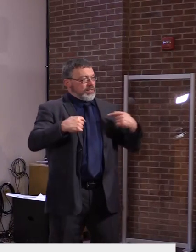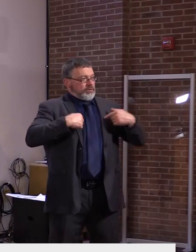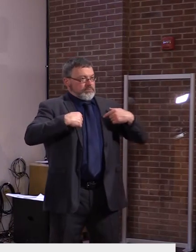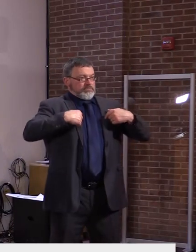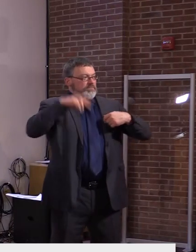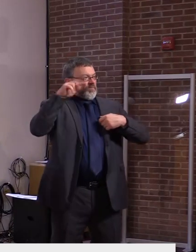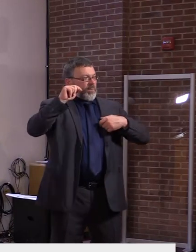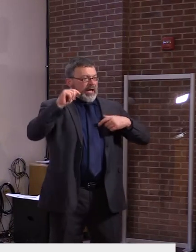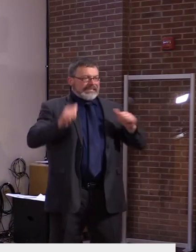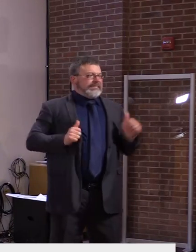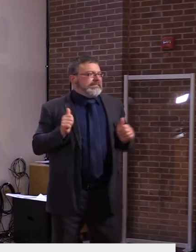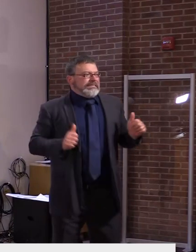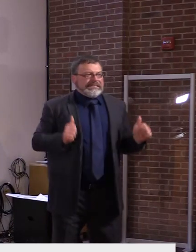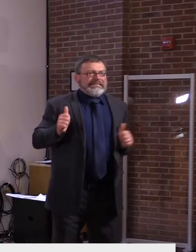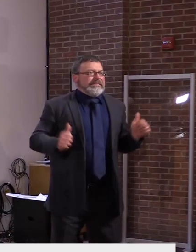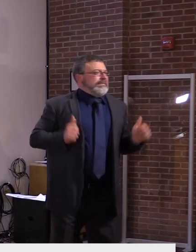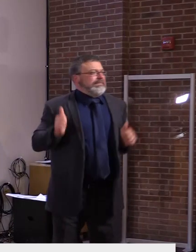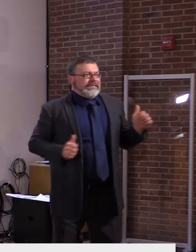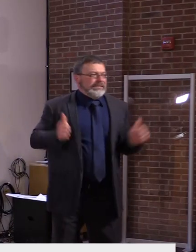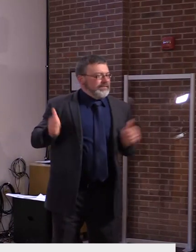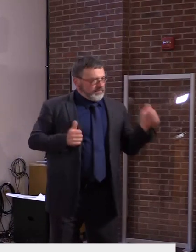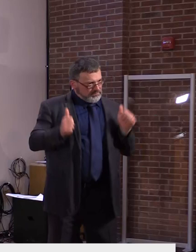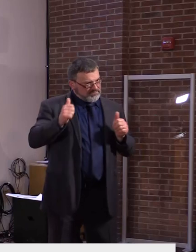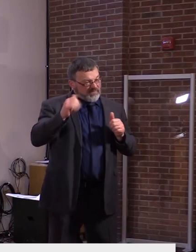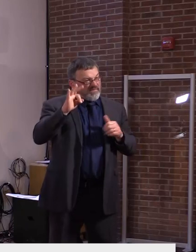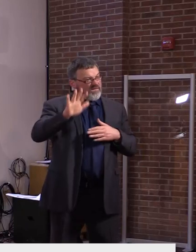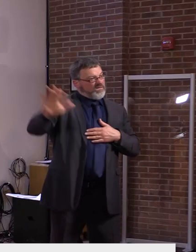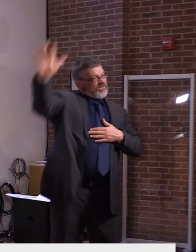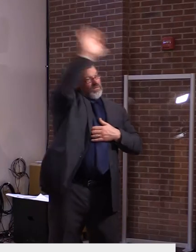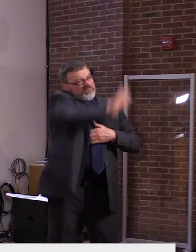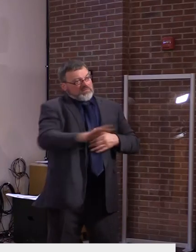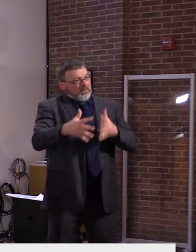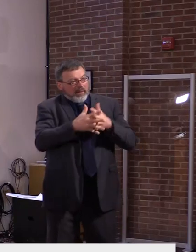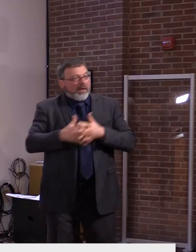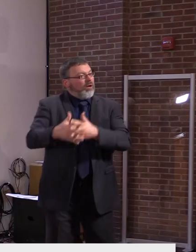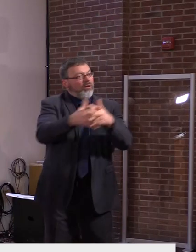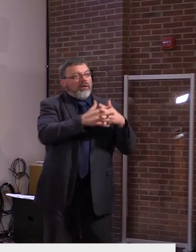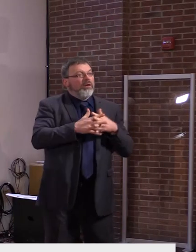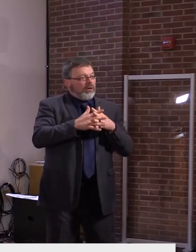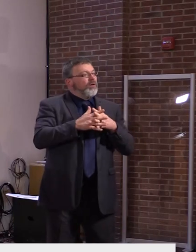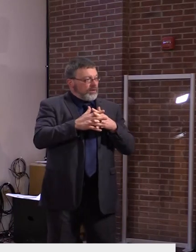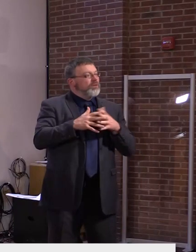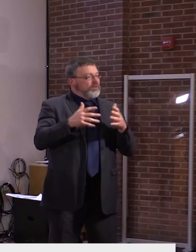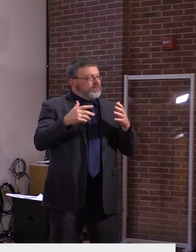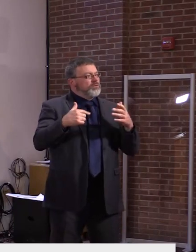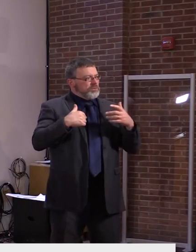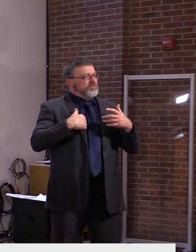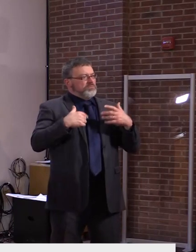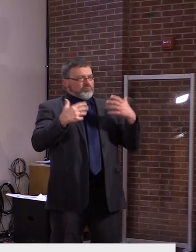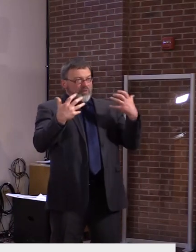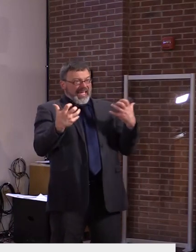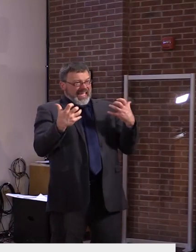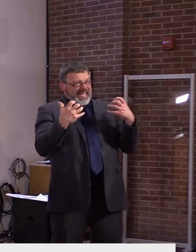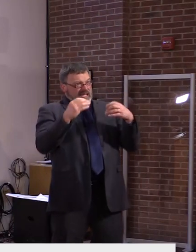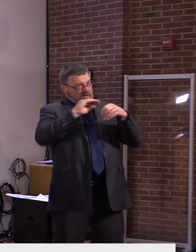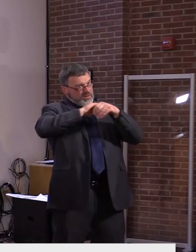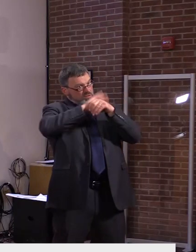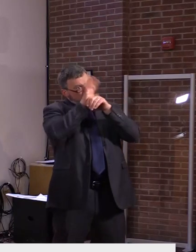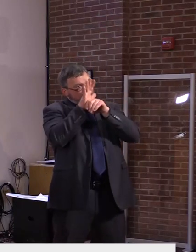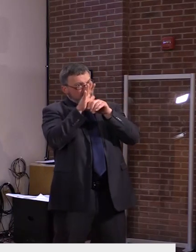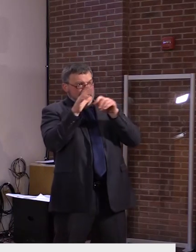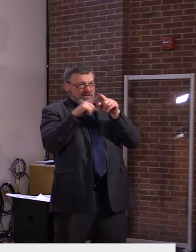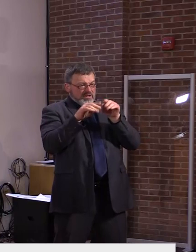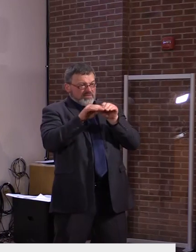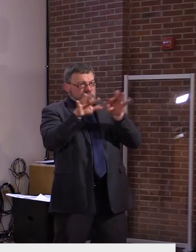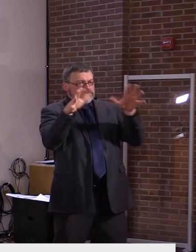states using that strategy. As much as we'd like it to be, this pandemic is not over yet, and we need